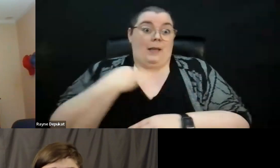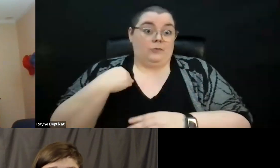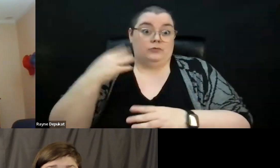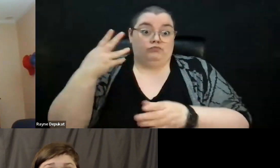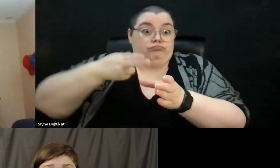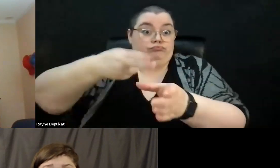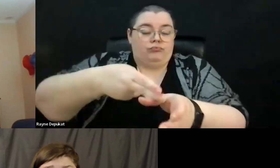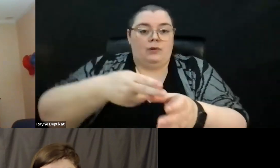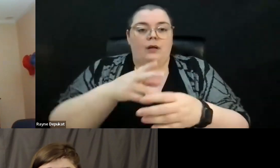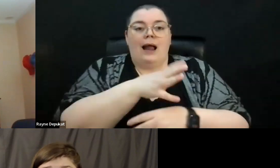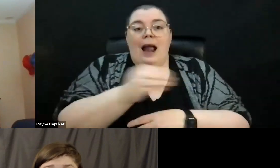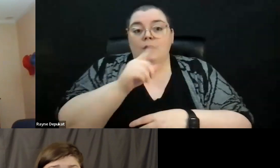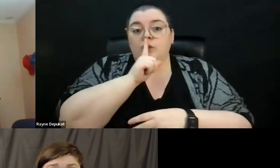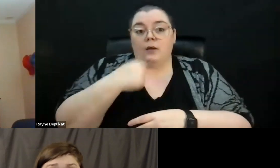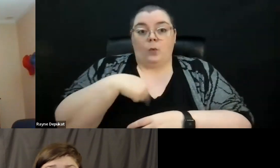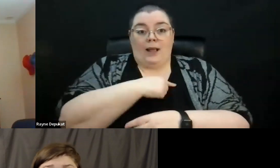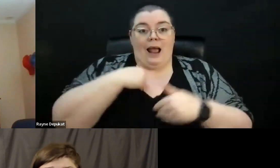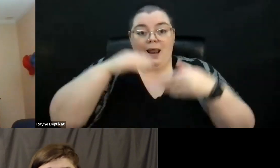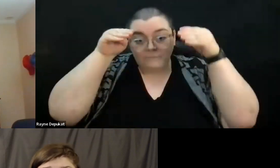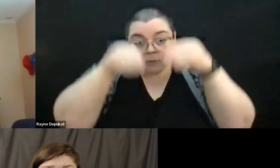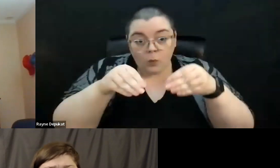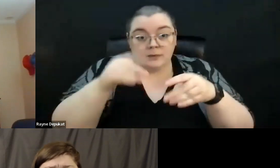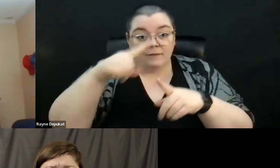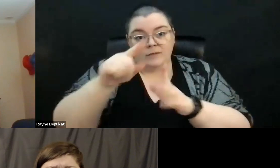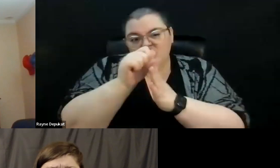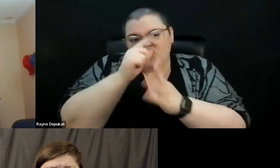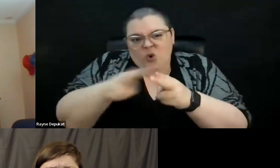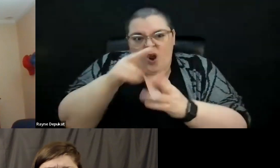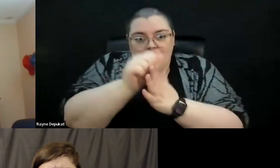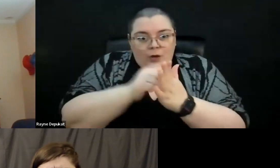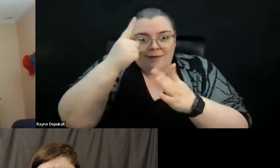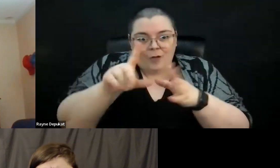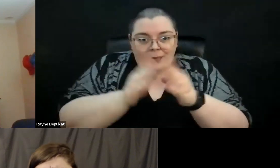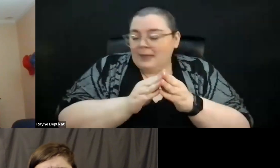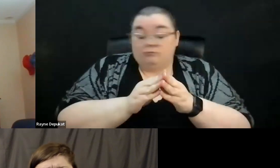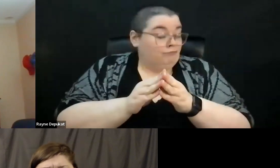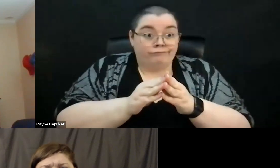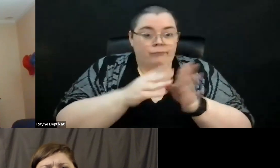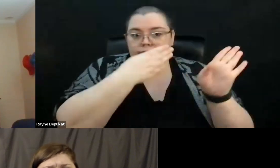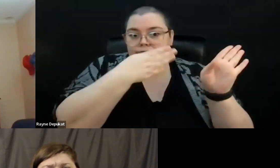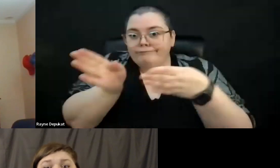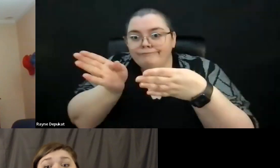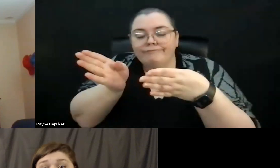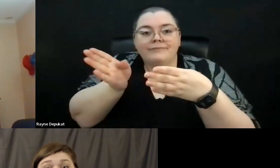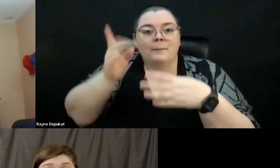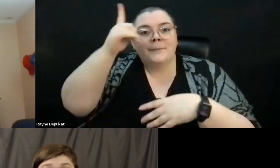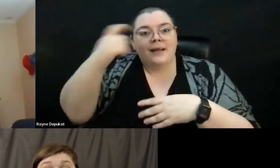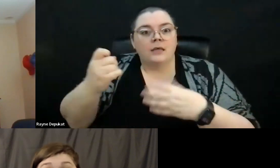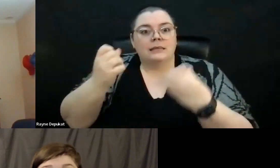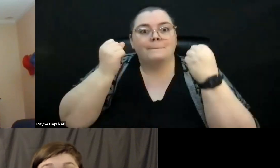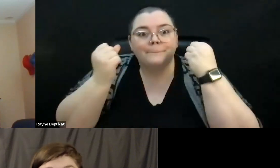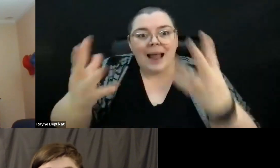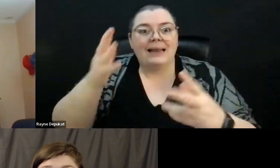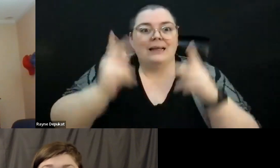several community members who were involved with that. And really, we focused on, we had a short agenda. We thought a short agenda for